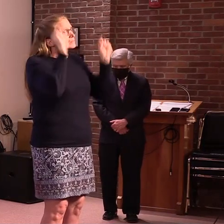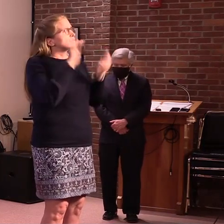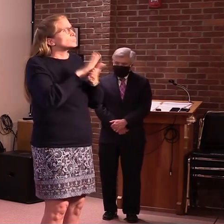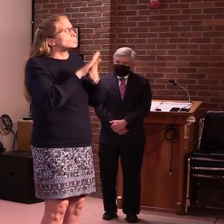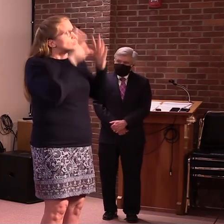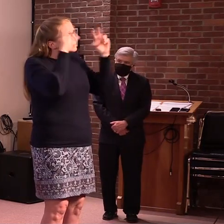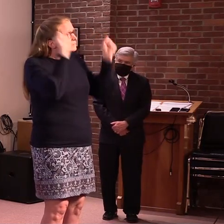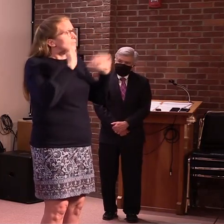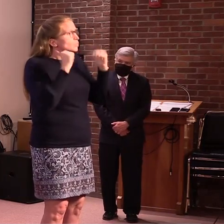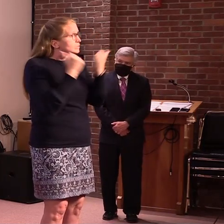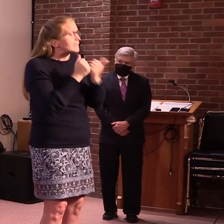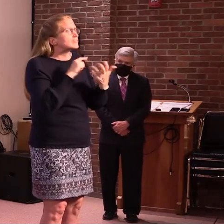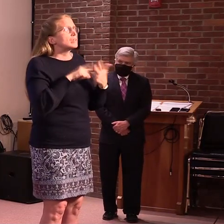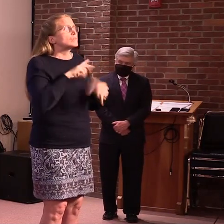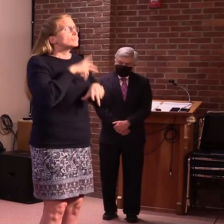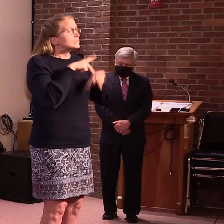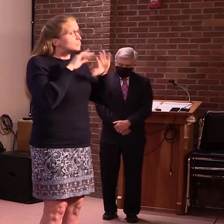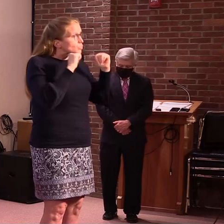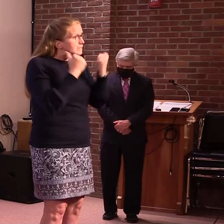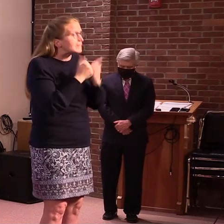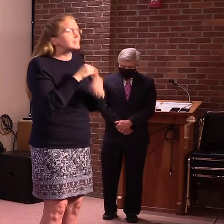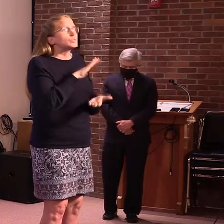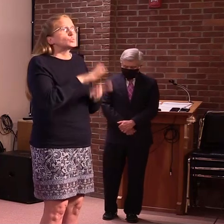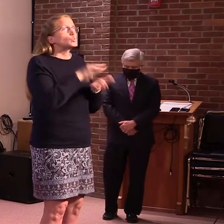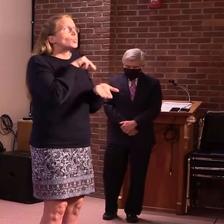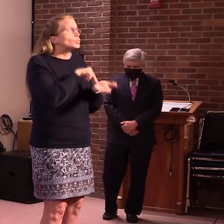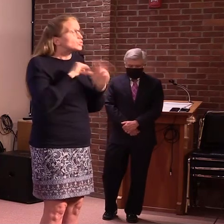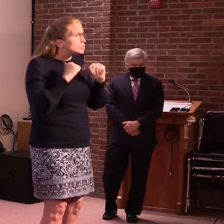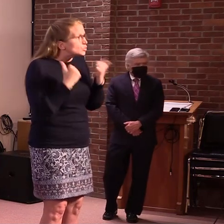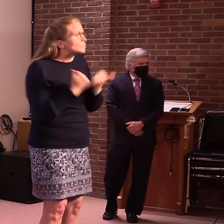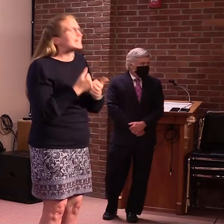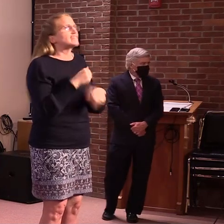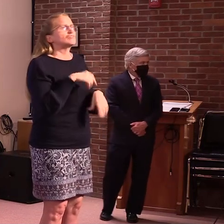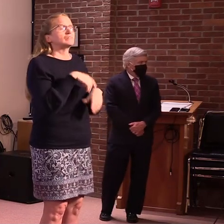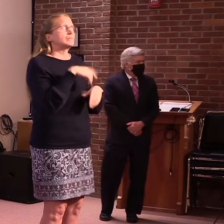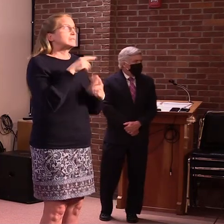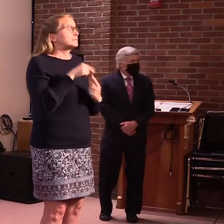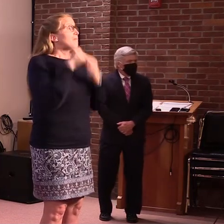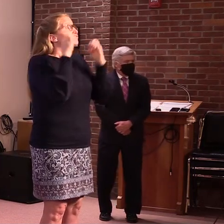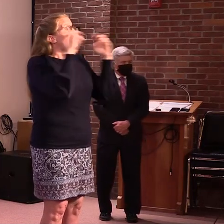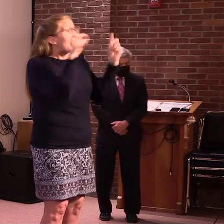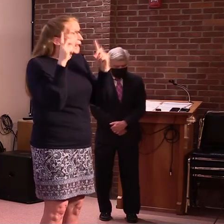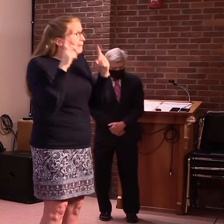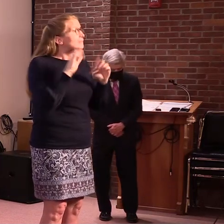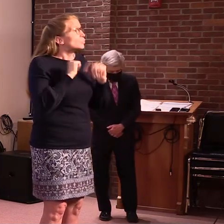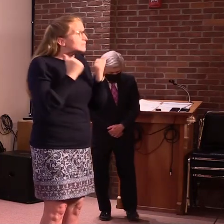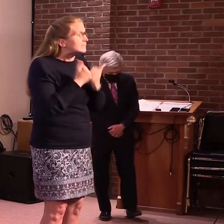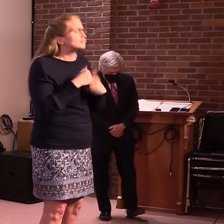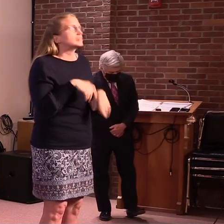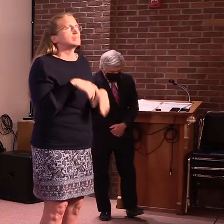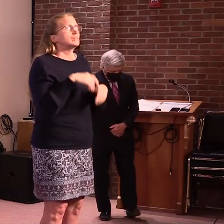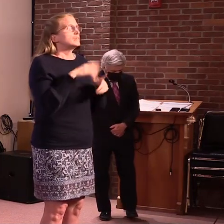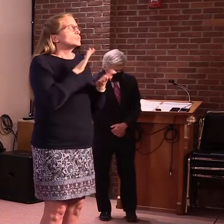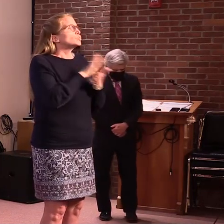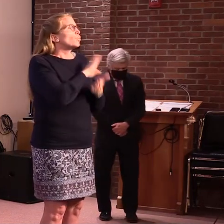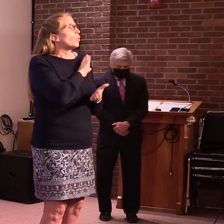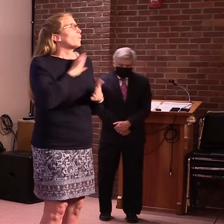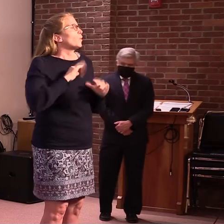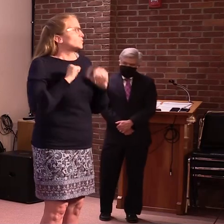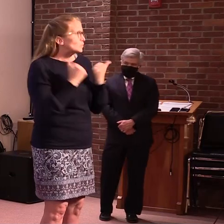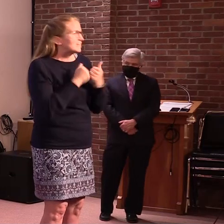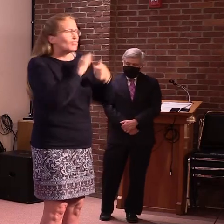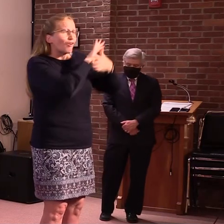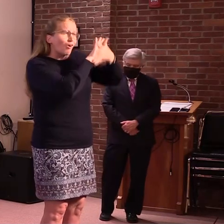Association, the Principals Association, the School Nurses Association, Special Education Administrators Association, and the School Boards